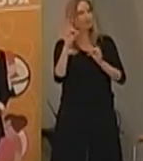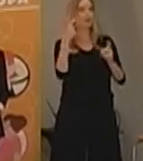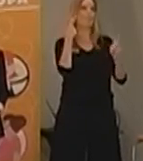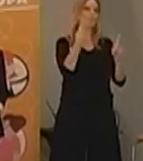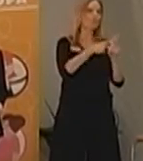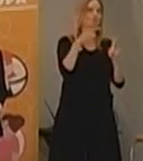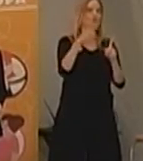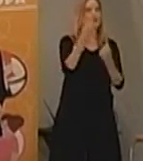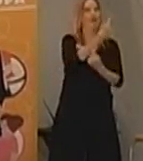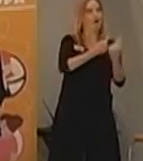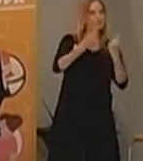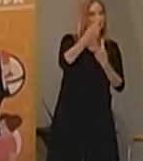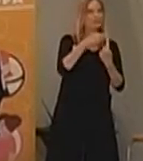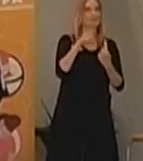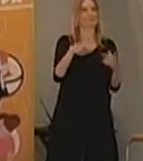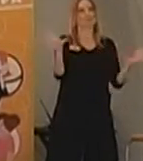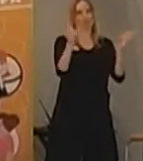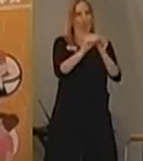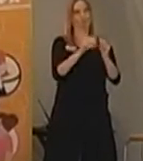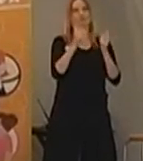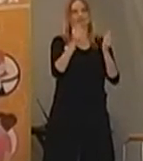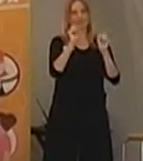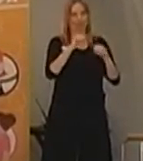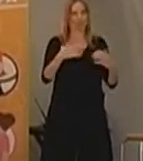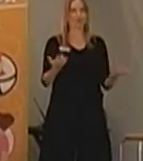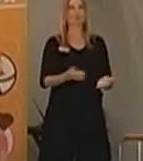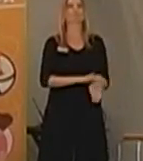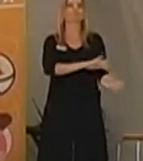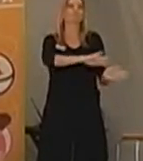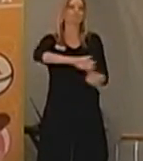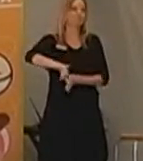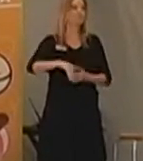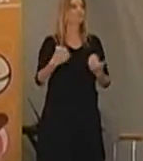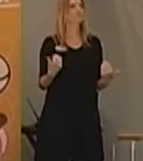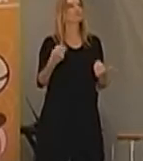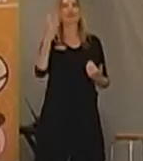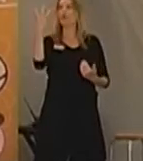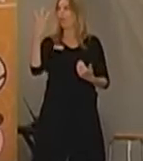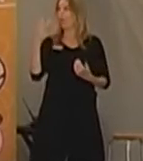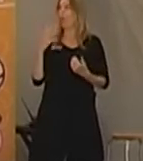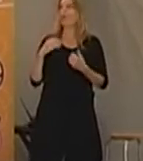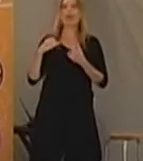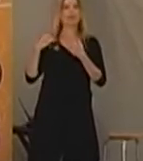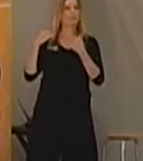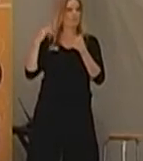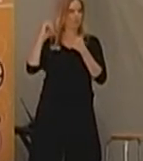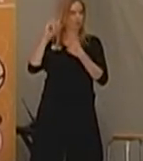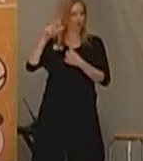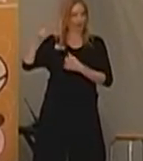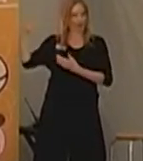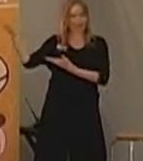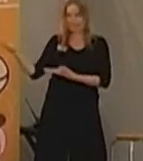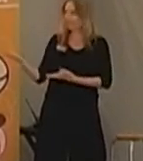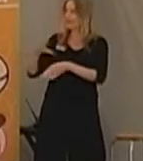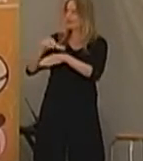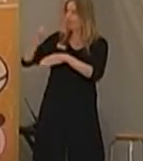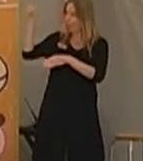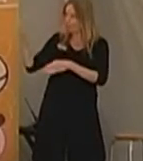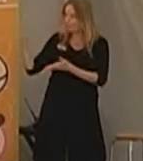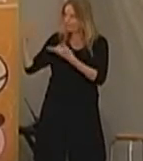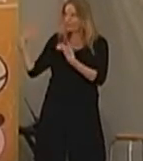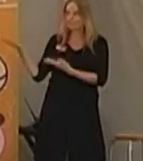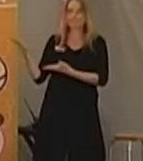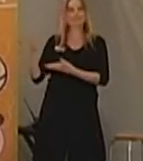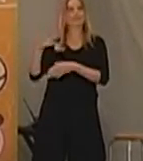Nordics? So, but enough of that. We have three guests, one from Sweden, one